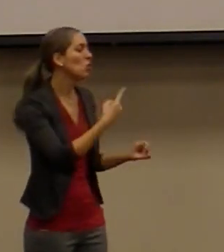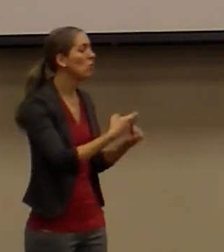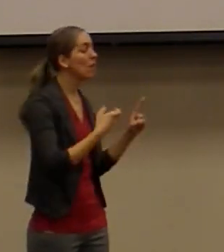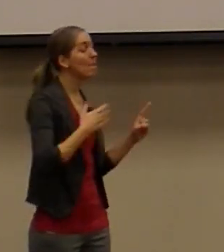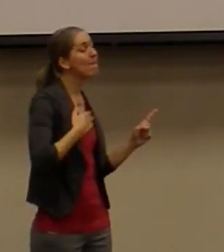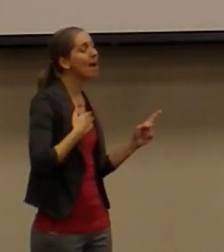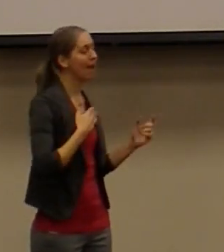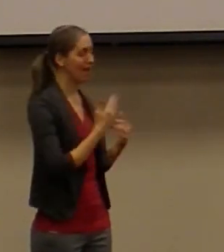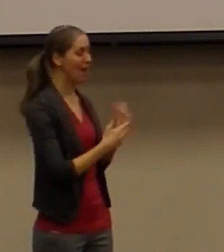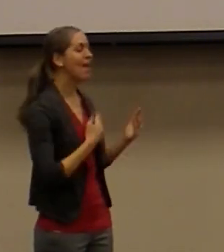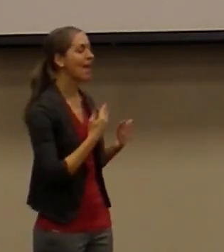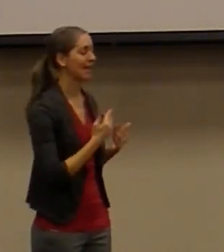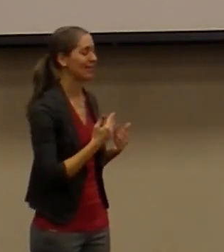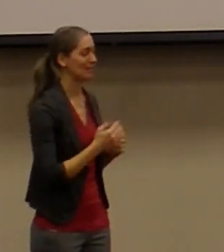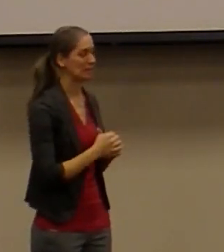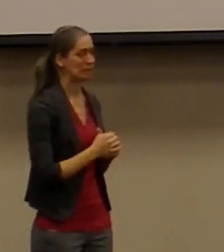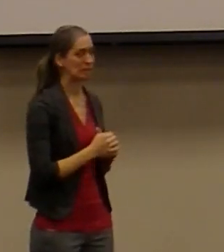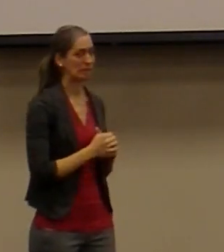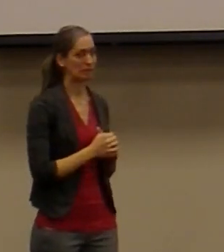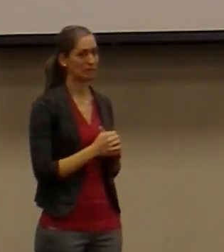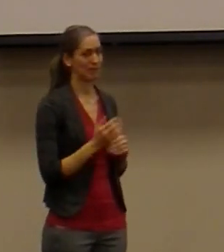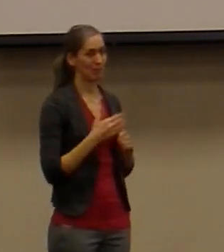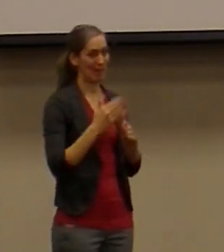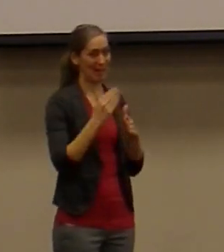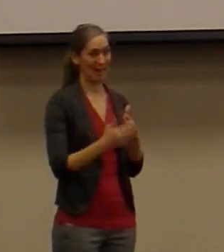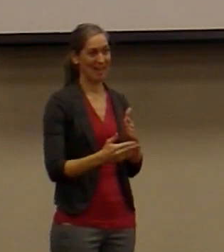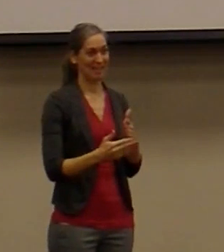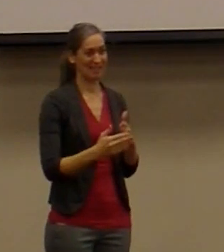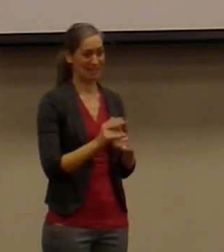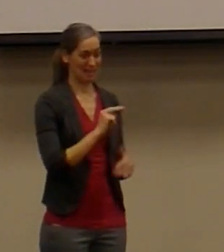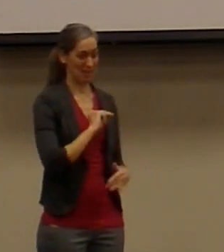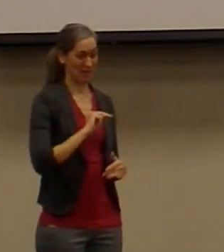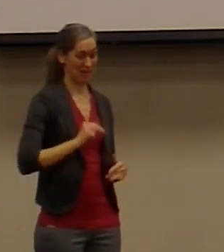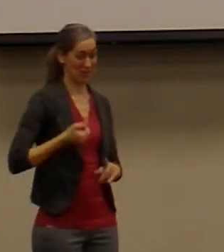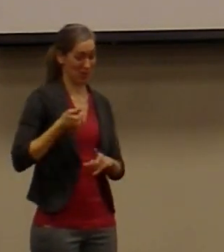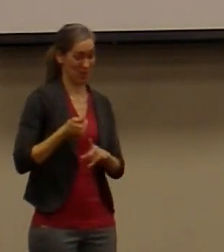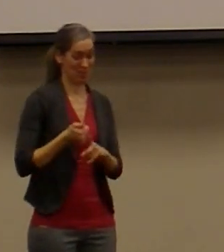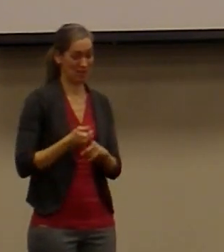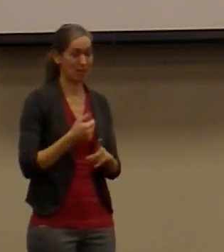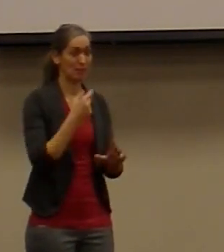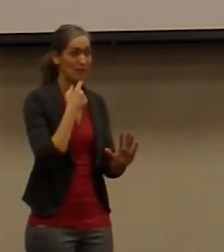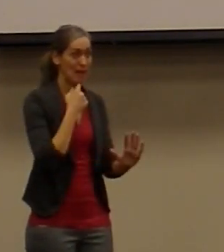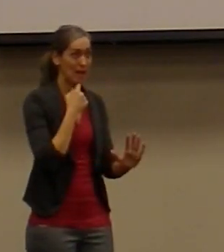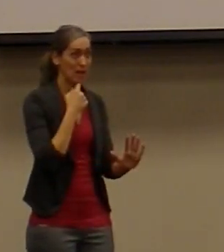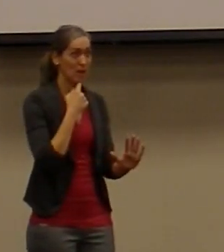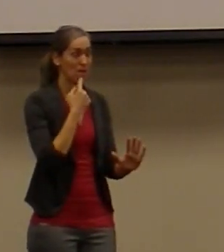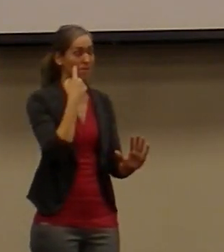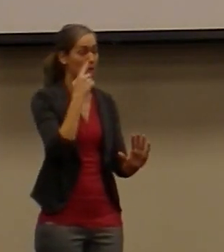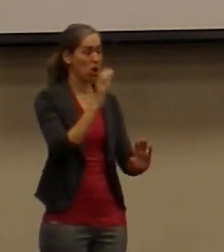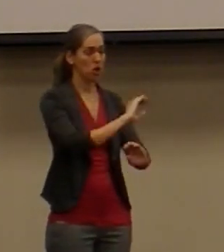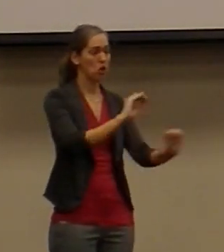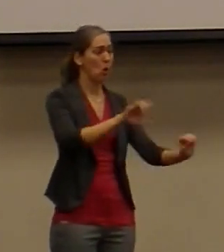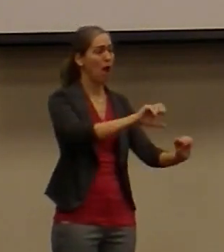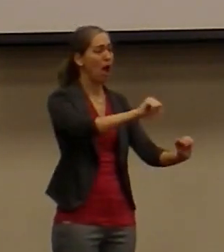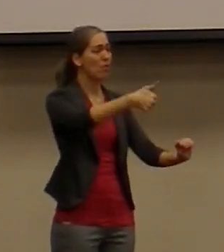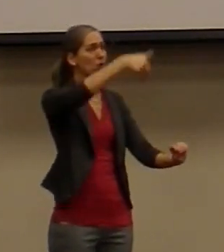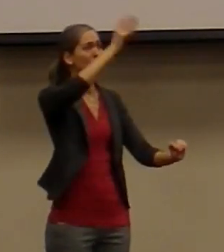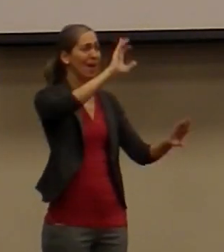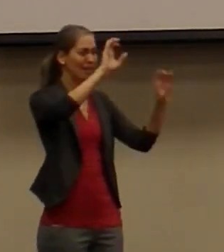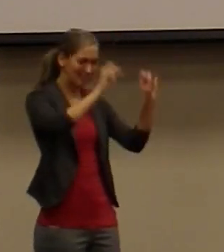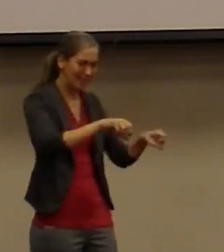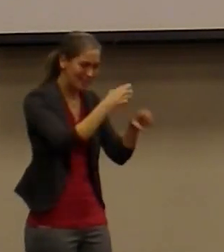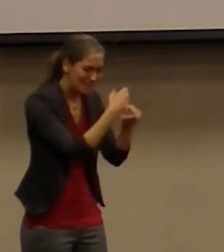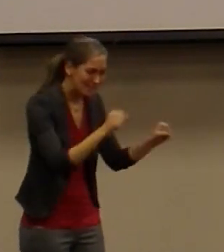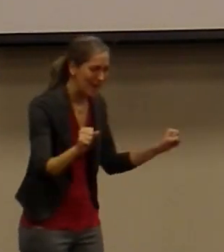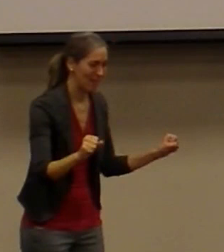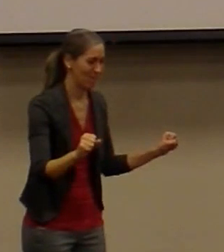hand?" And it ends by Nebuchadnezzar himself saying, "For no other God can